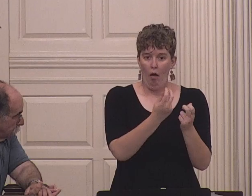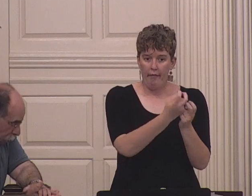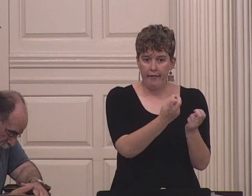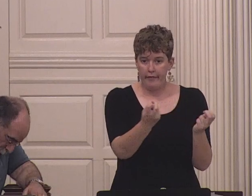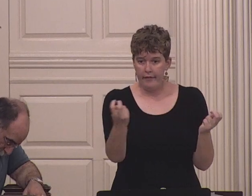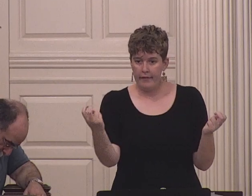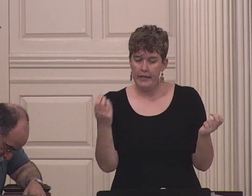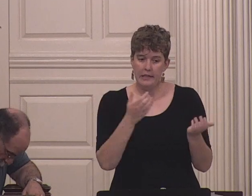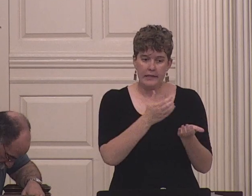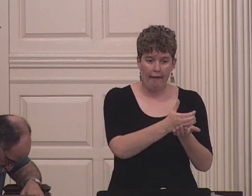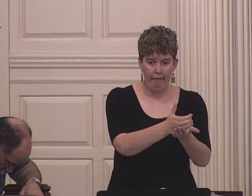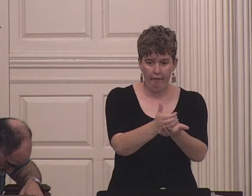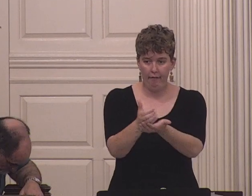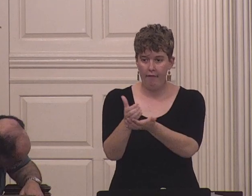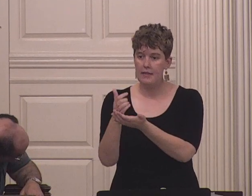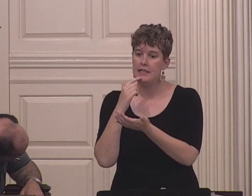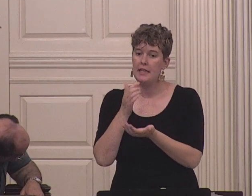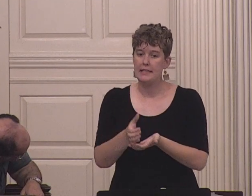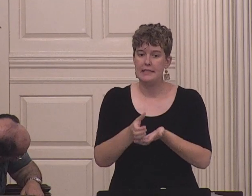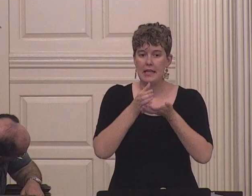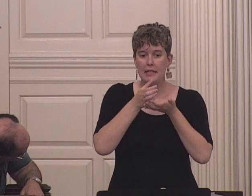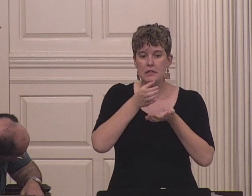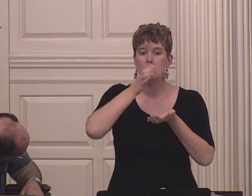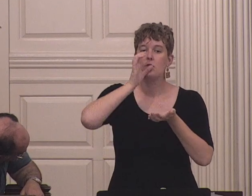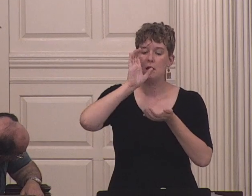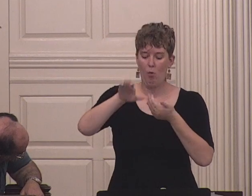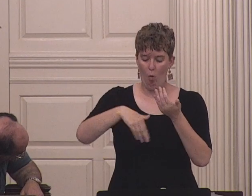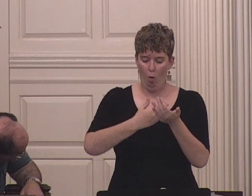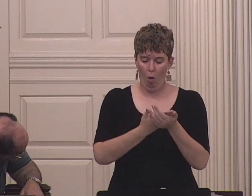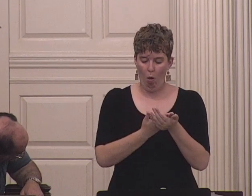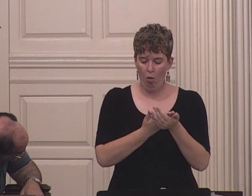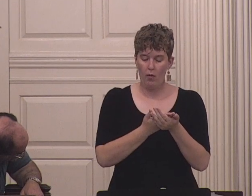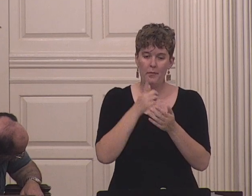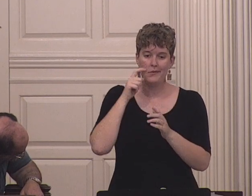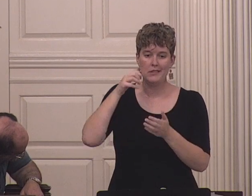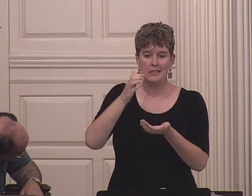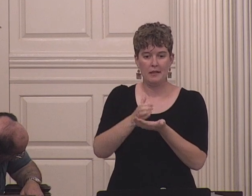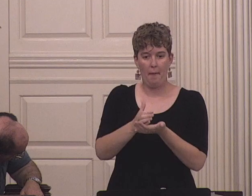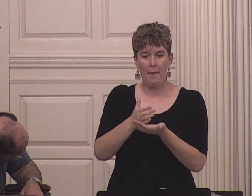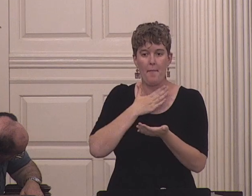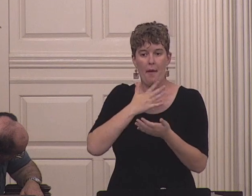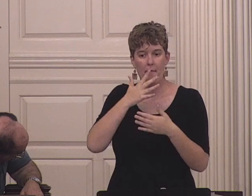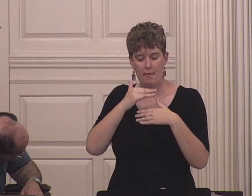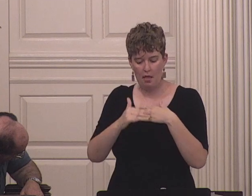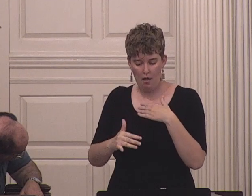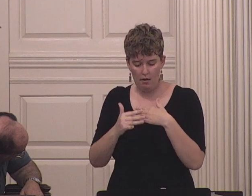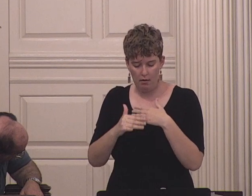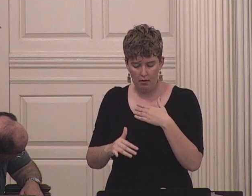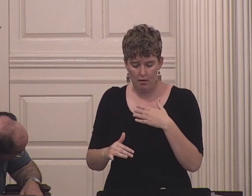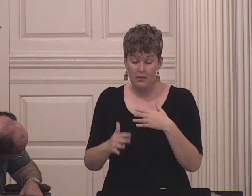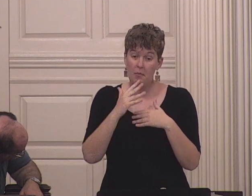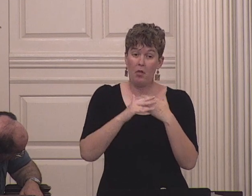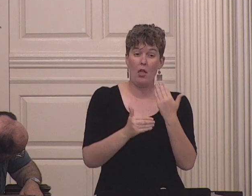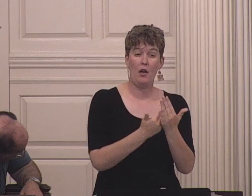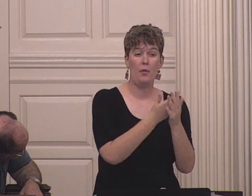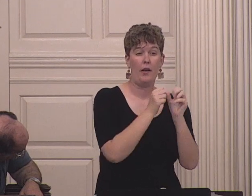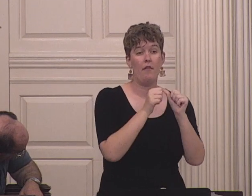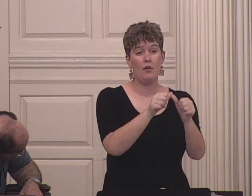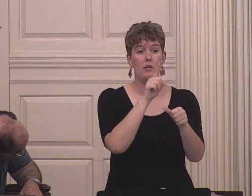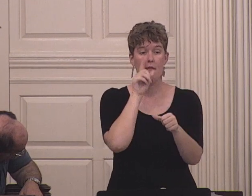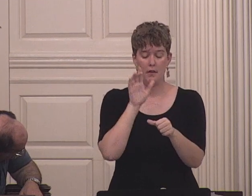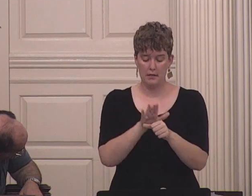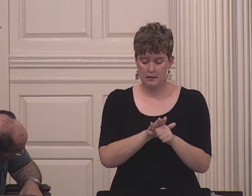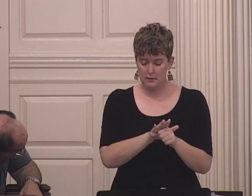disciples, saying, "Take this, all of you, and drink from it, for this is the chalice of my blood, the blood of the new and